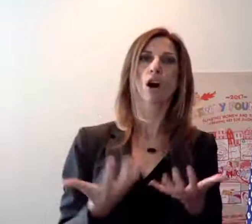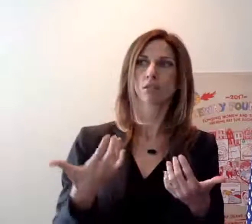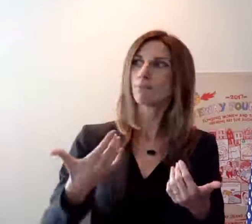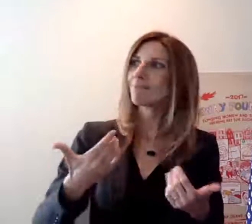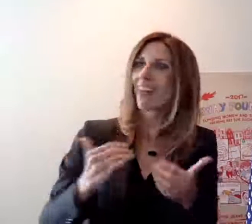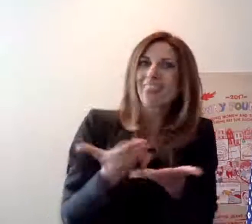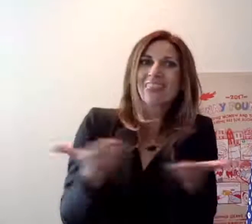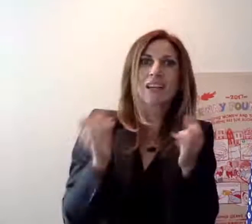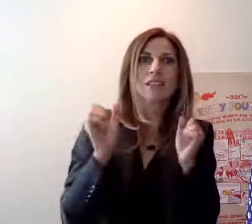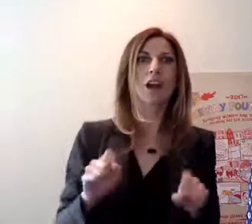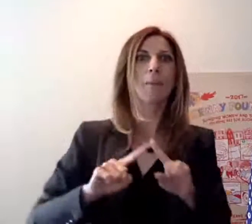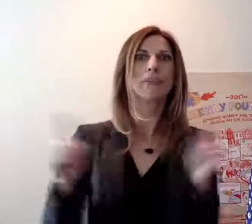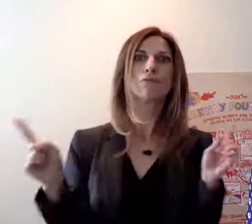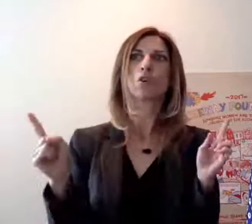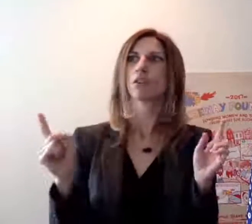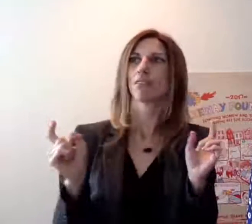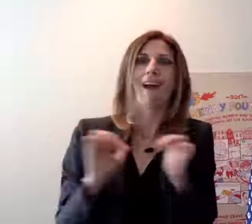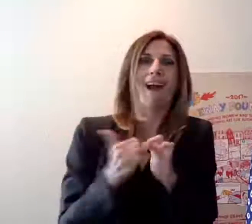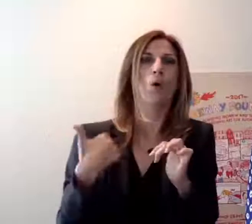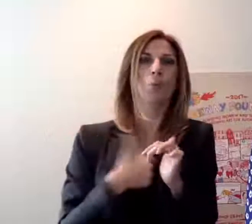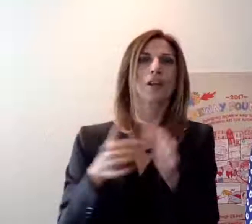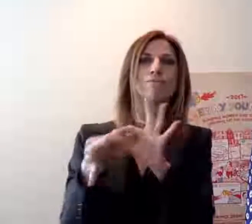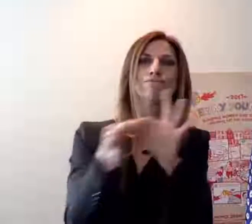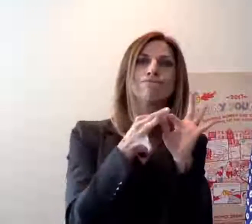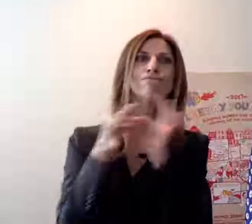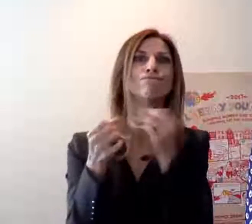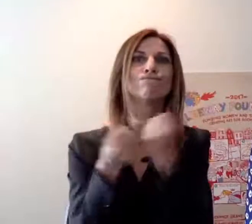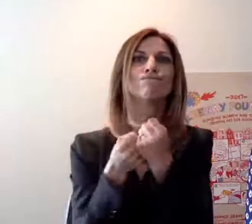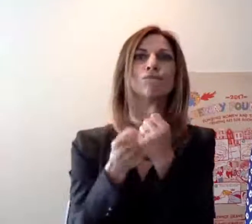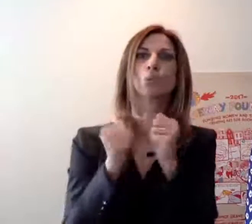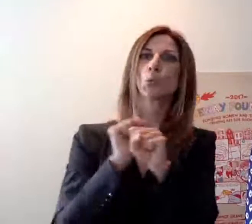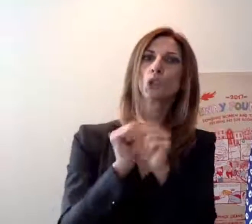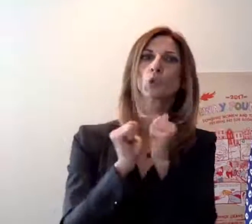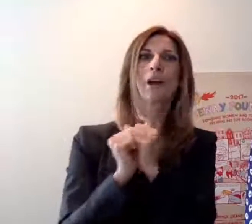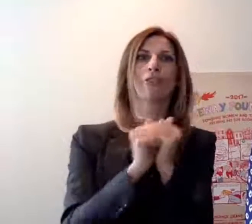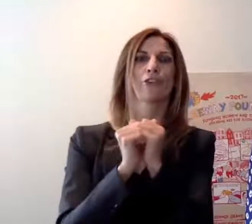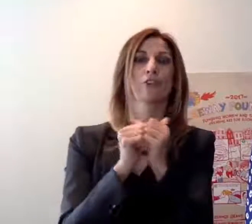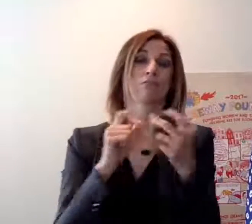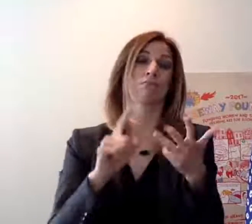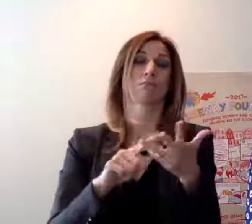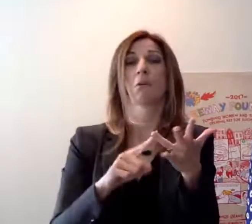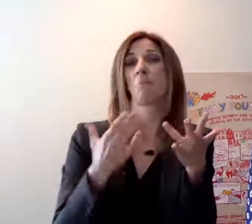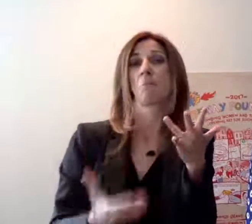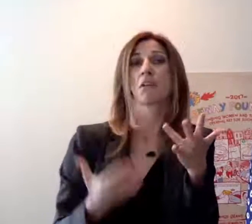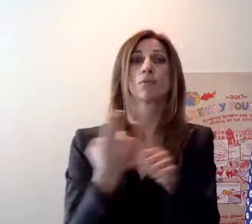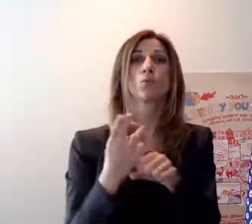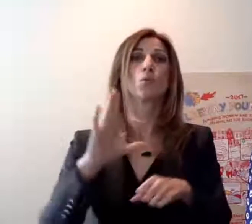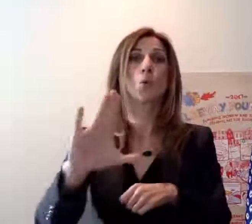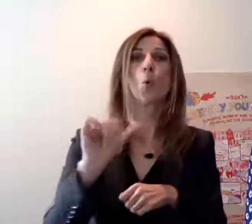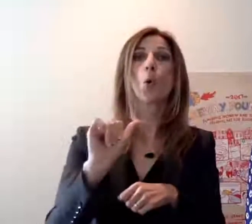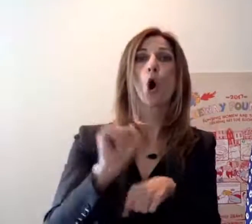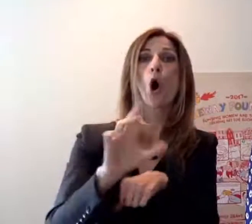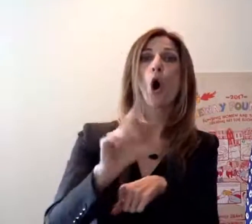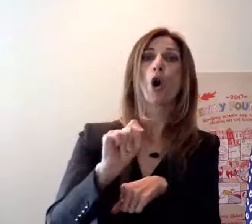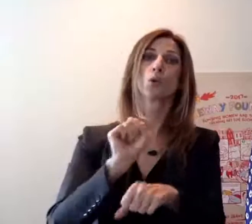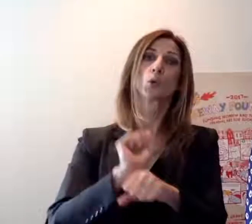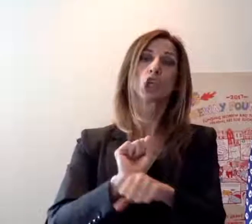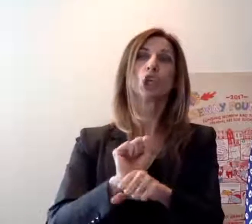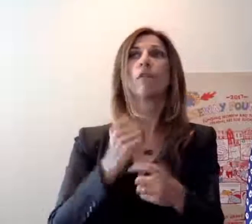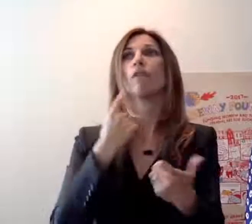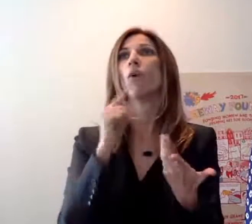different and how we could be in community together. You could be using your work as a tool or